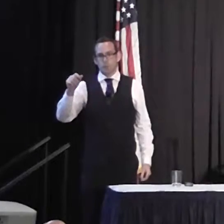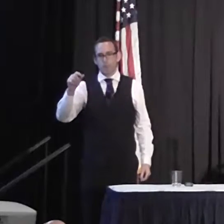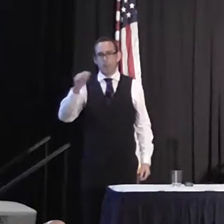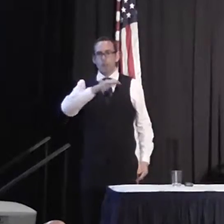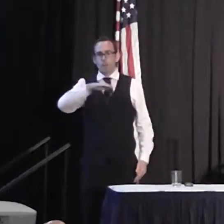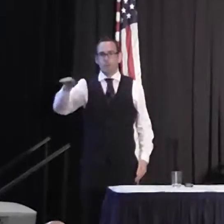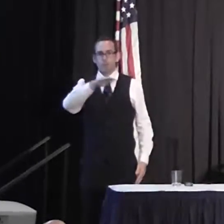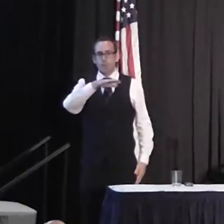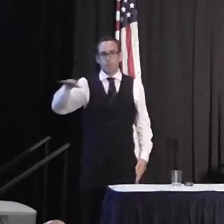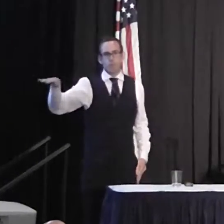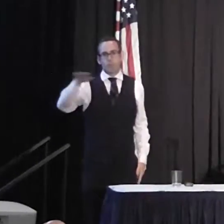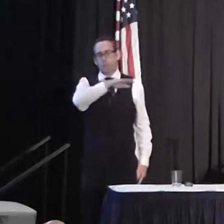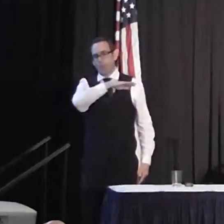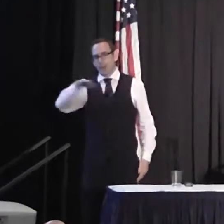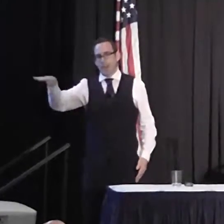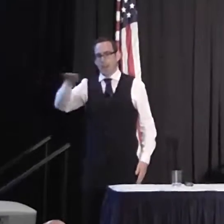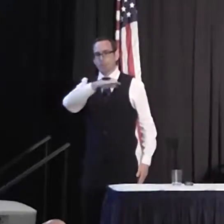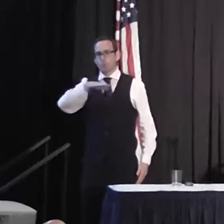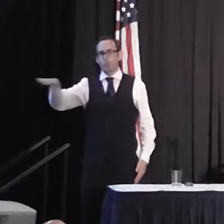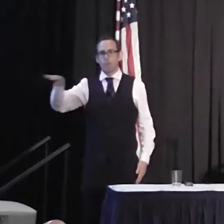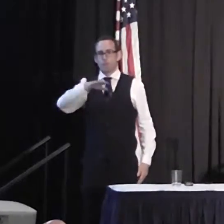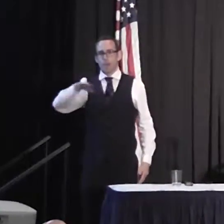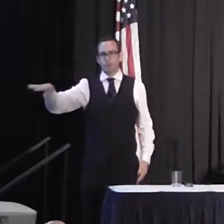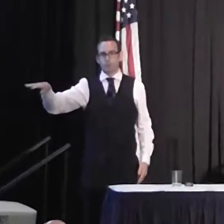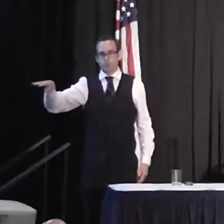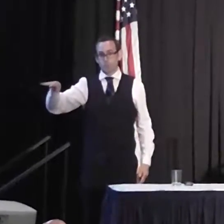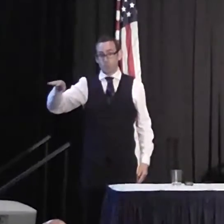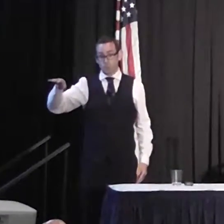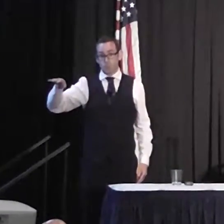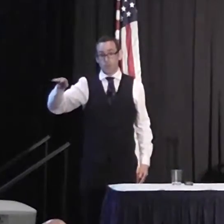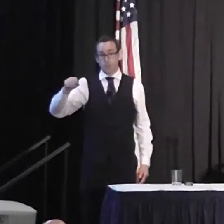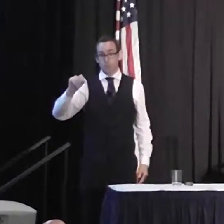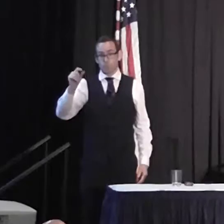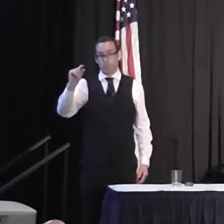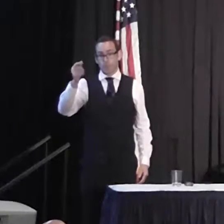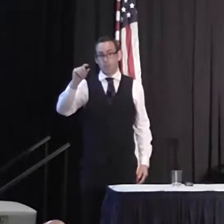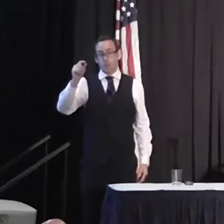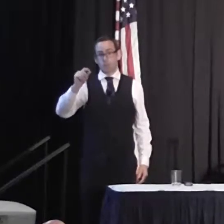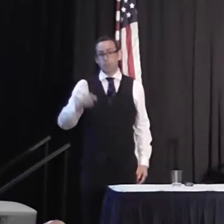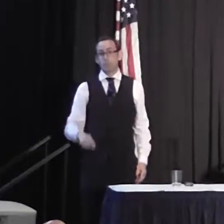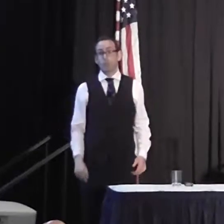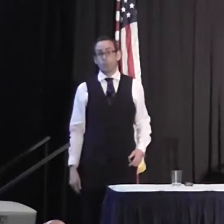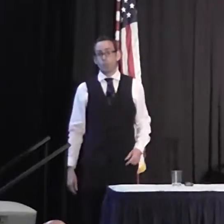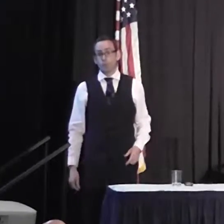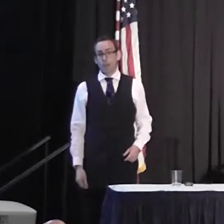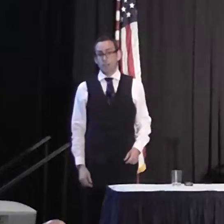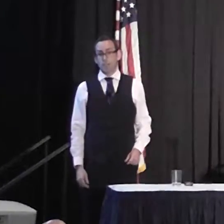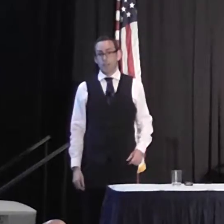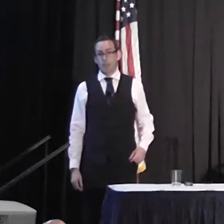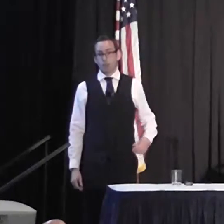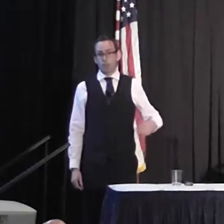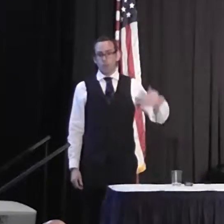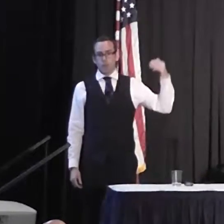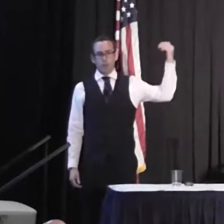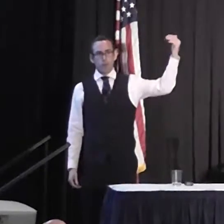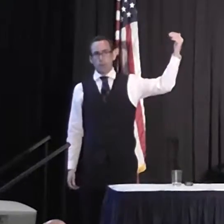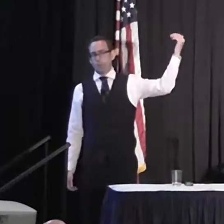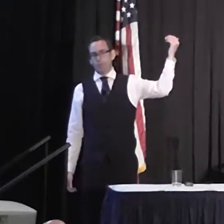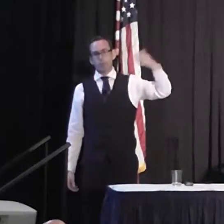just above that. They're capped at 1 million barrels from the sanctions, but then just a little bit more than that is getting